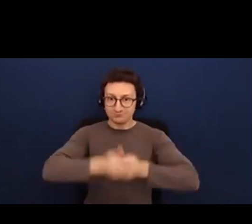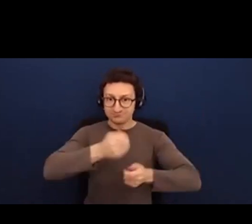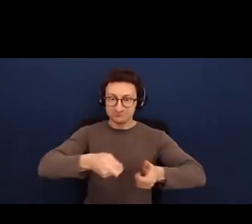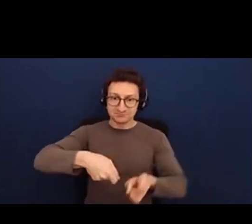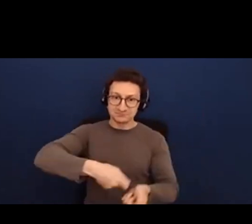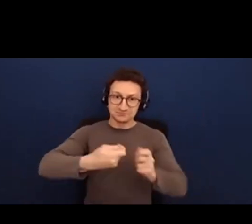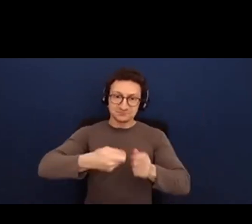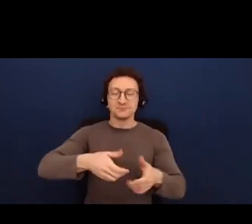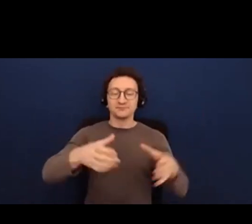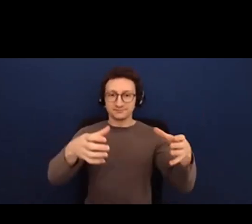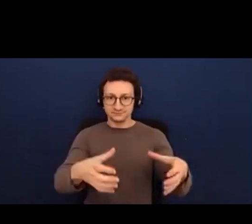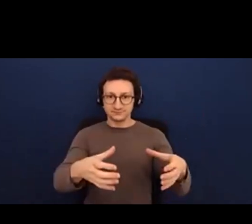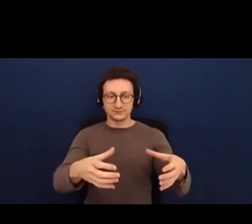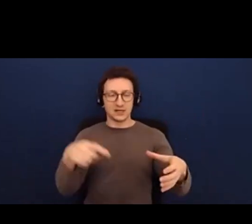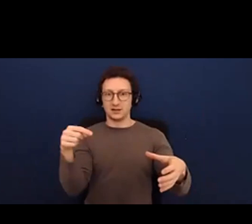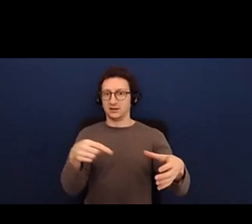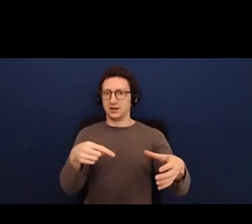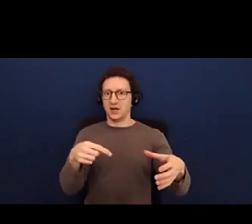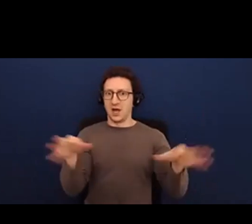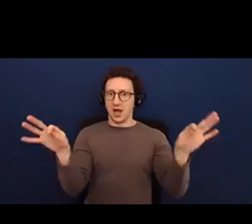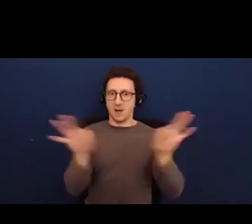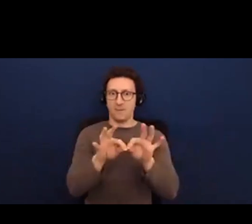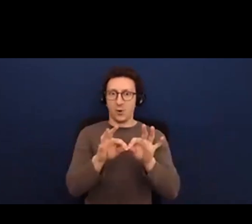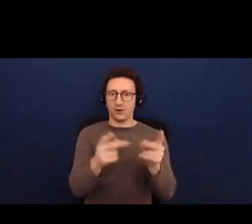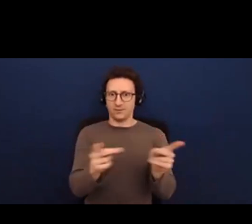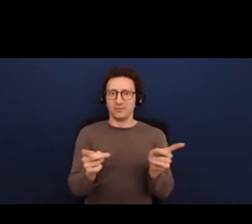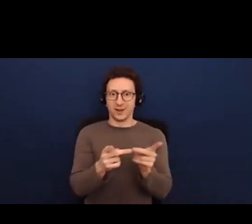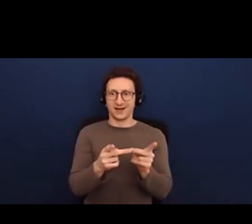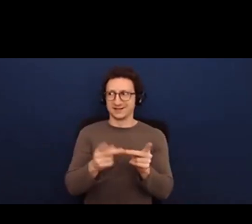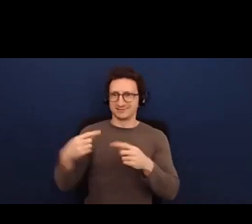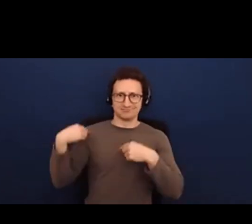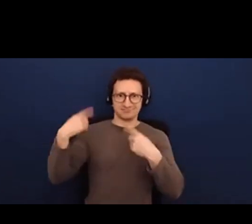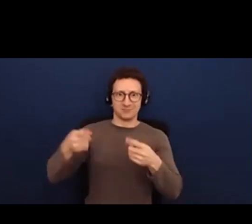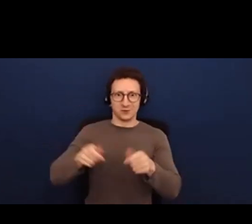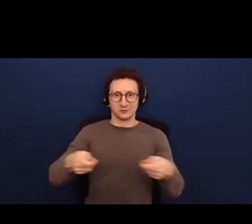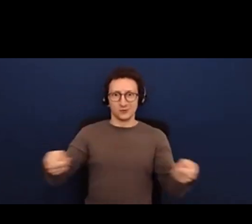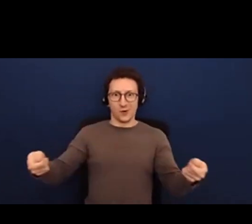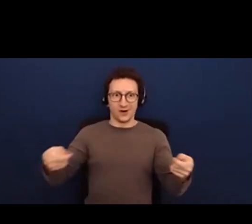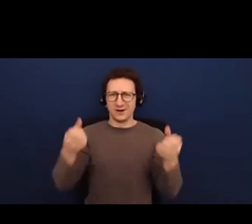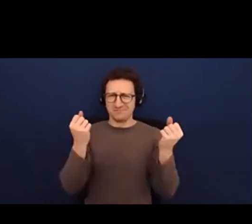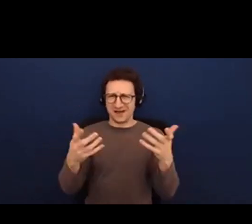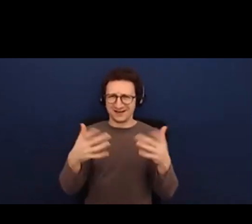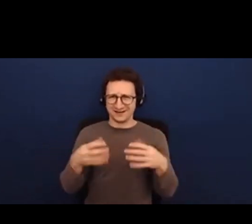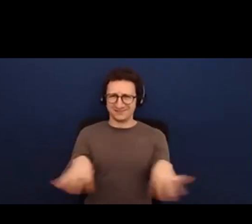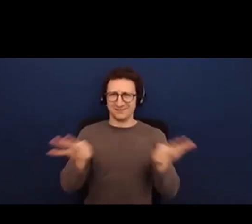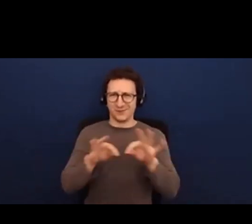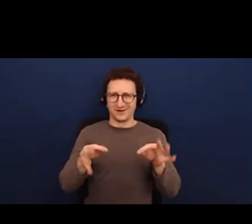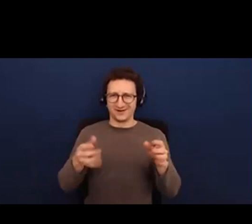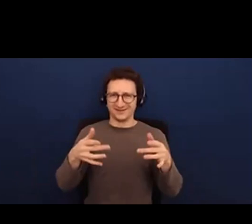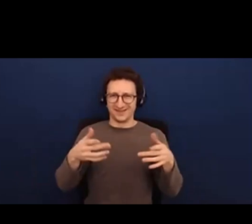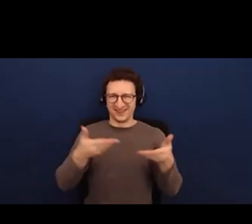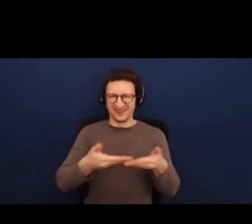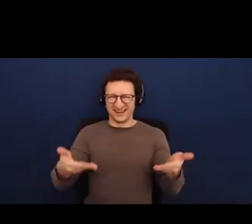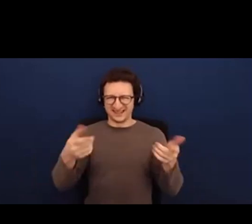So if you find out where the well is, I advise you to go there right away. In this case,